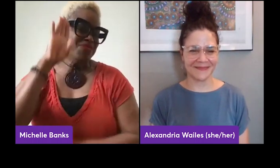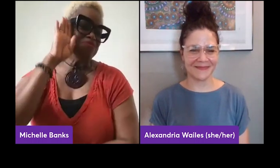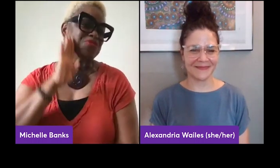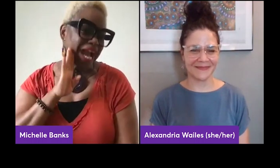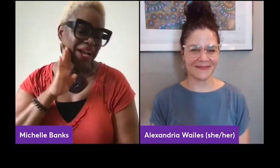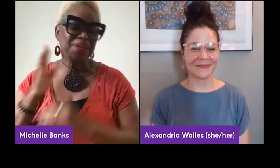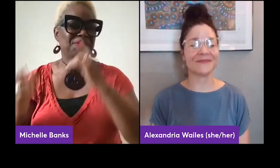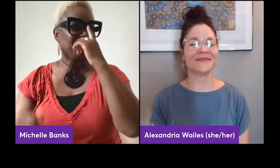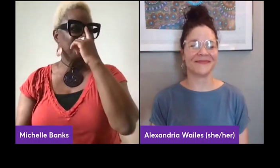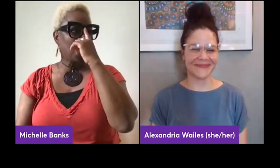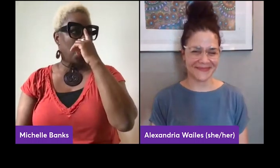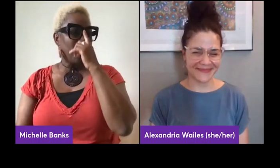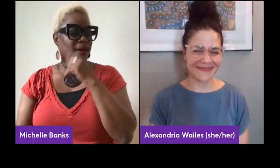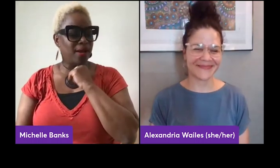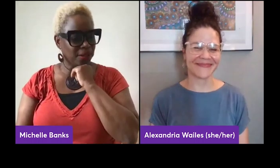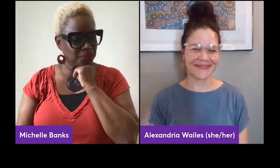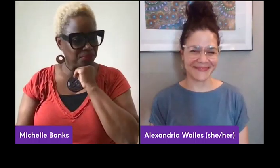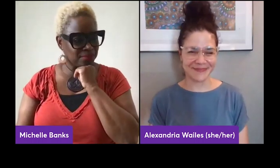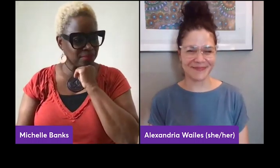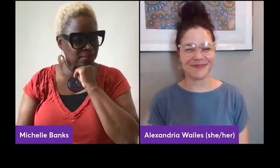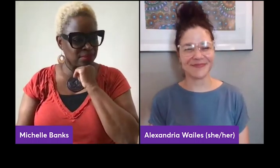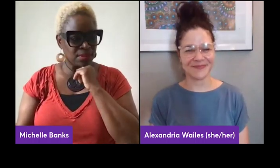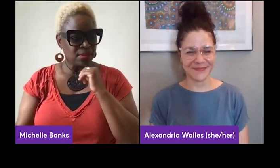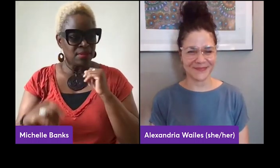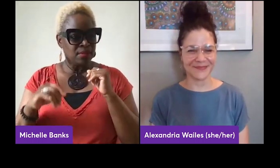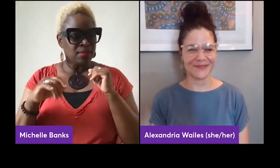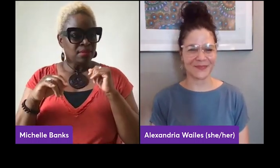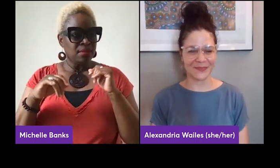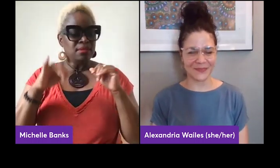I played Lady in Brown.